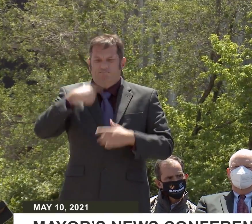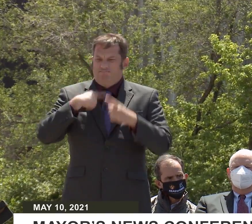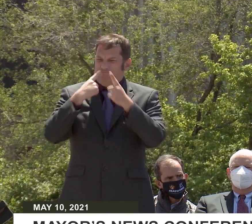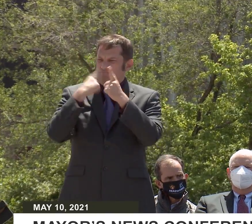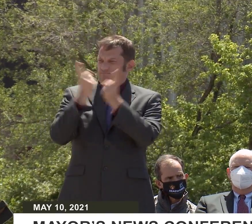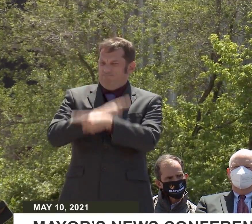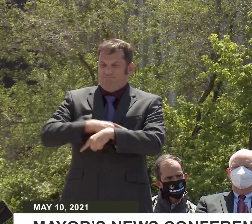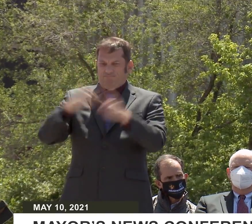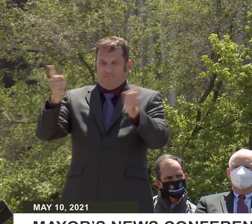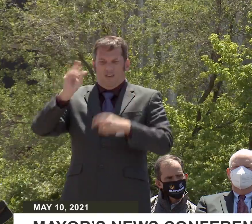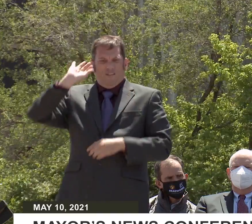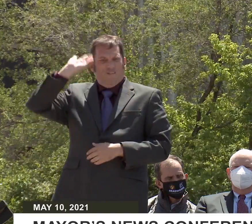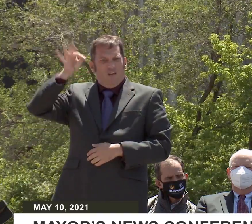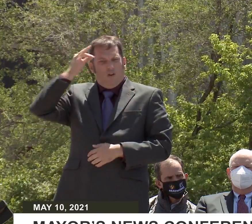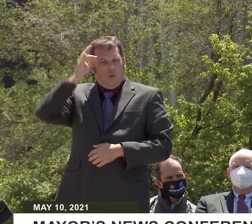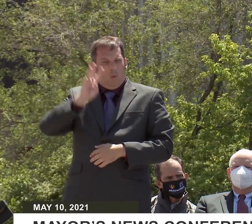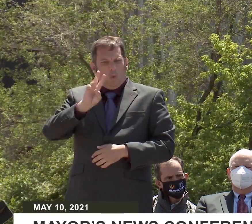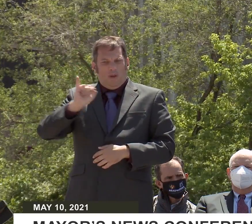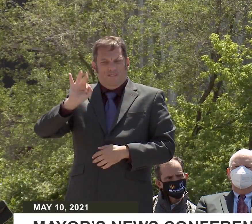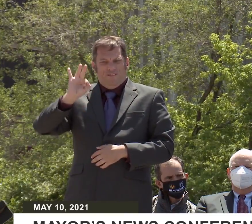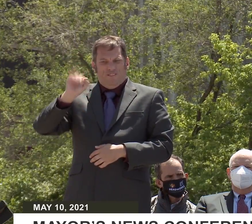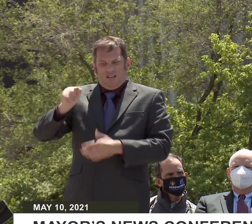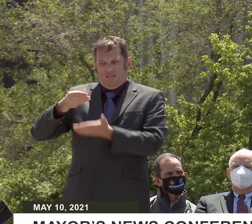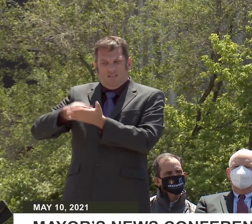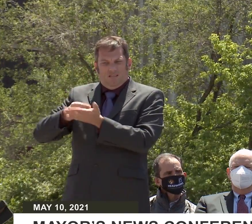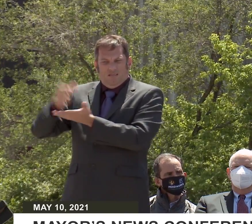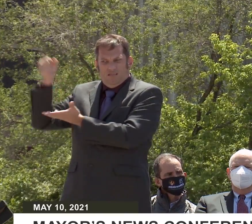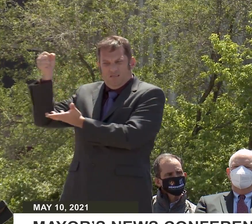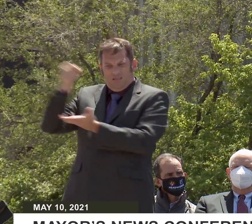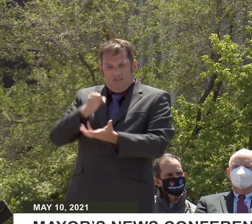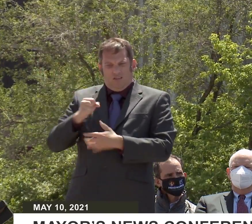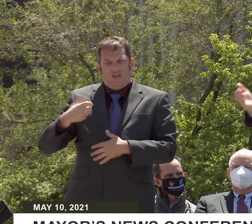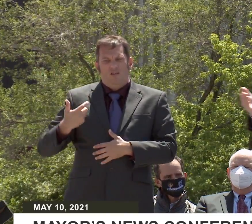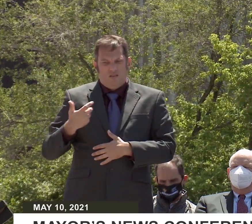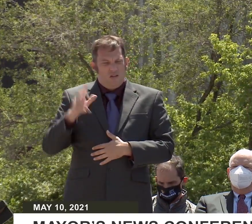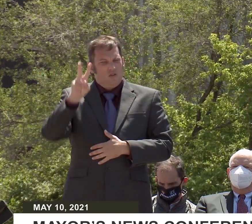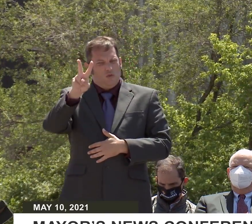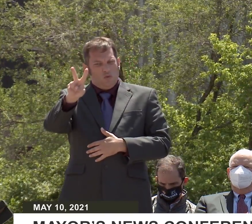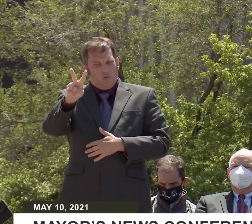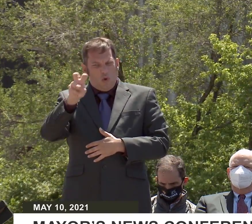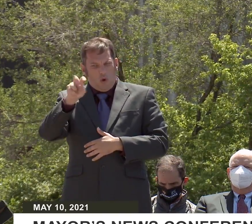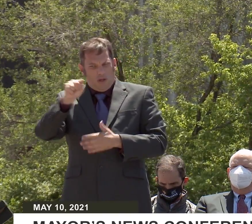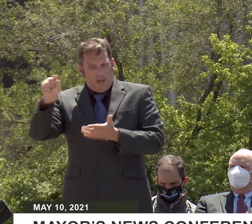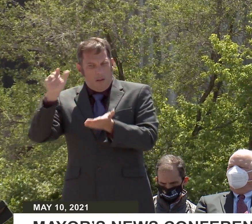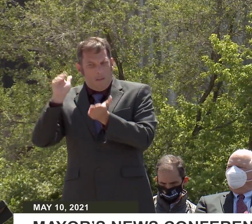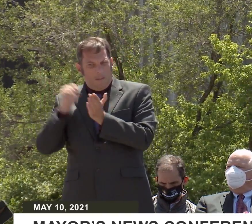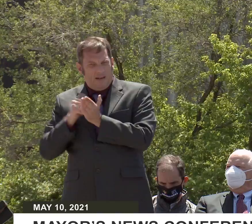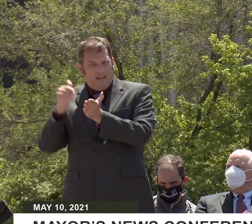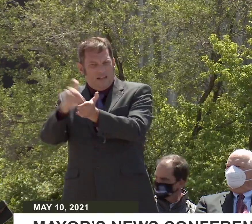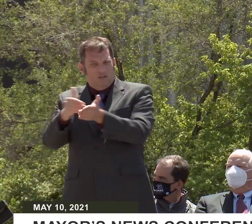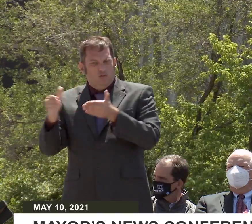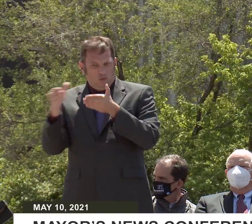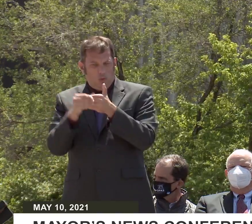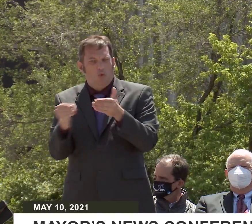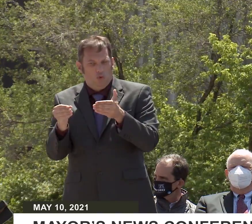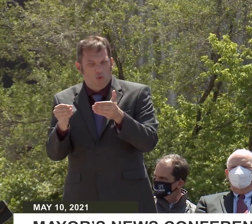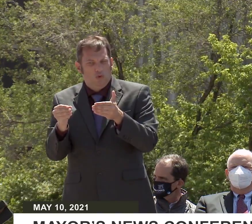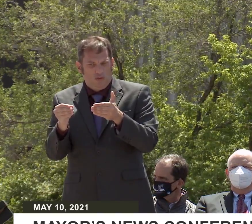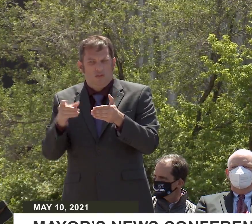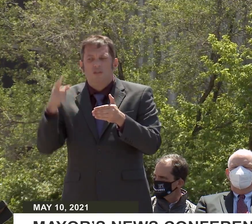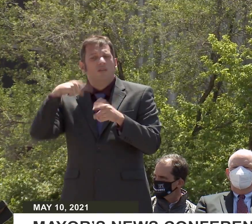grant, $202 million in low-cost loans to help clean the